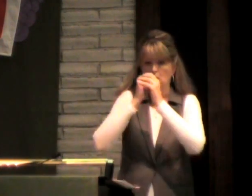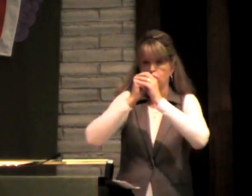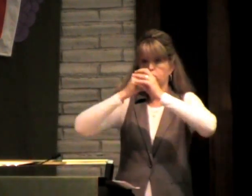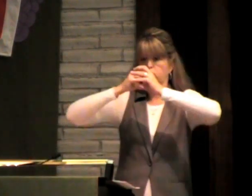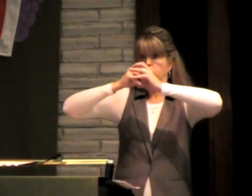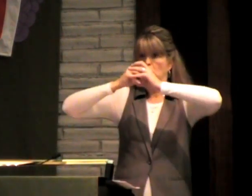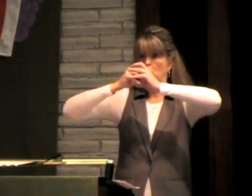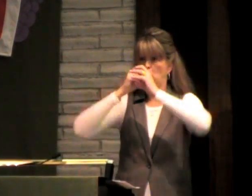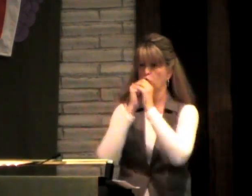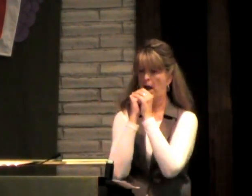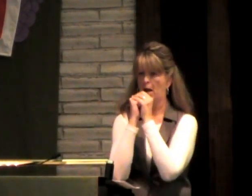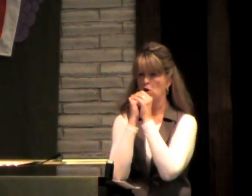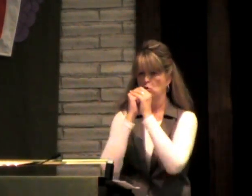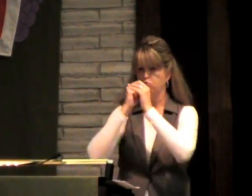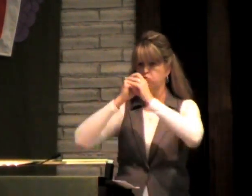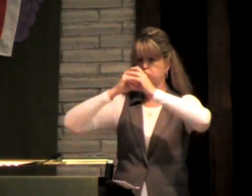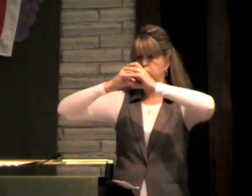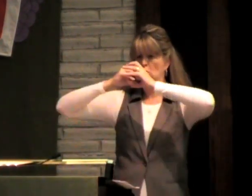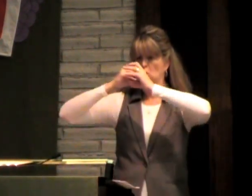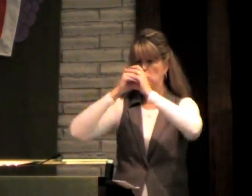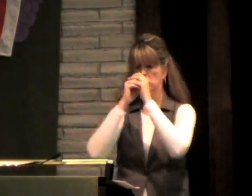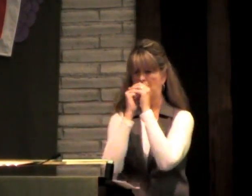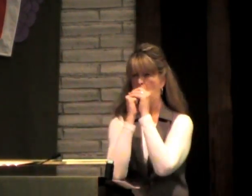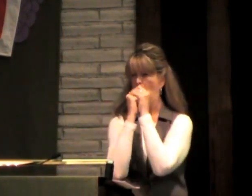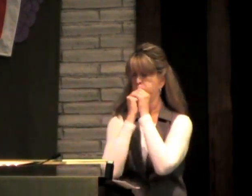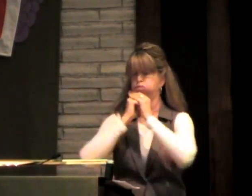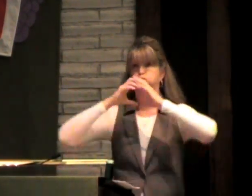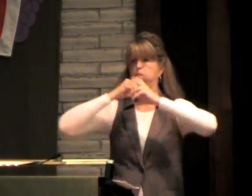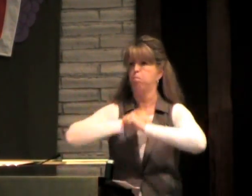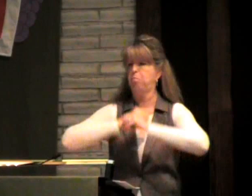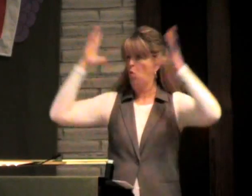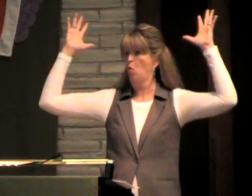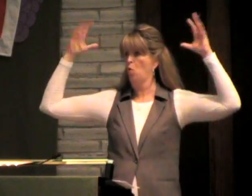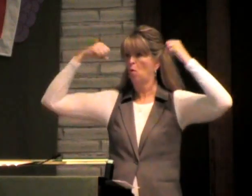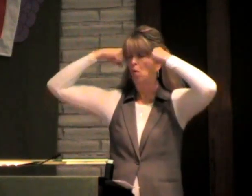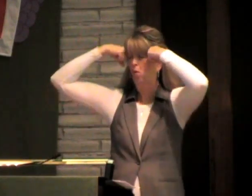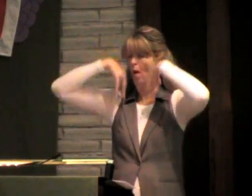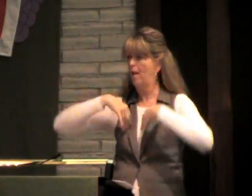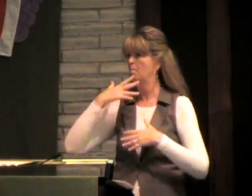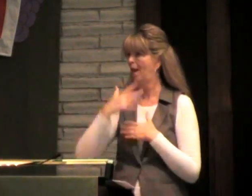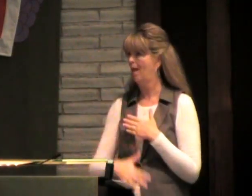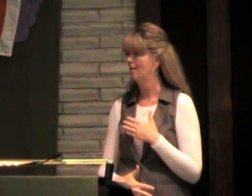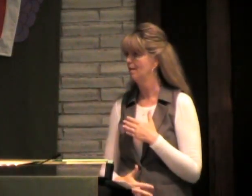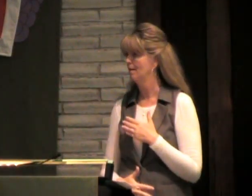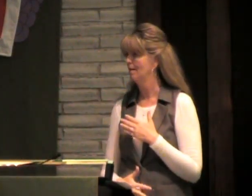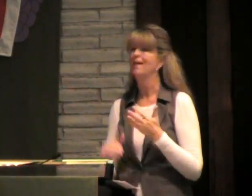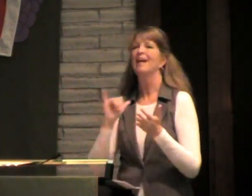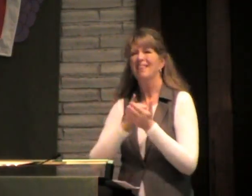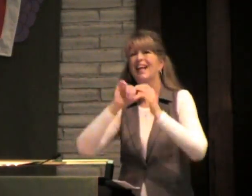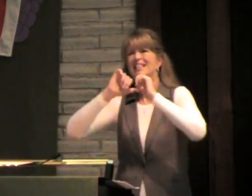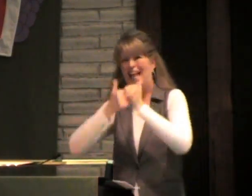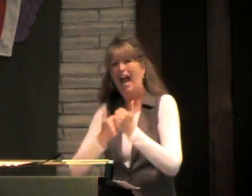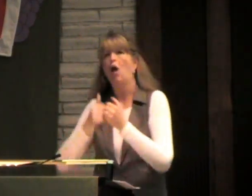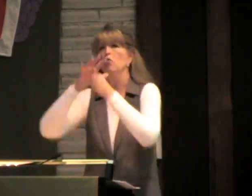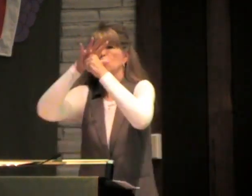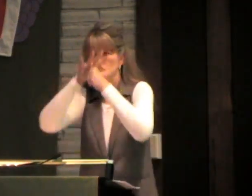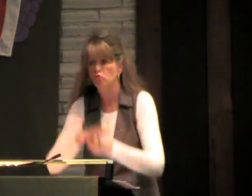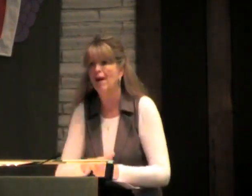of stress, your blood vessels can expand and contract, and they can burst. And you actually can sweat